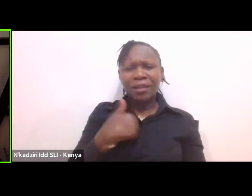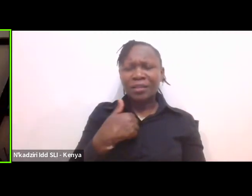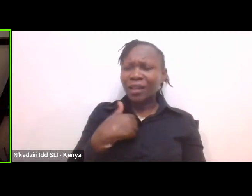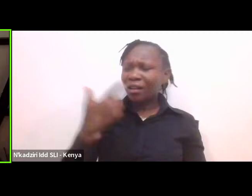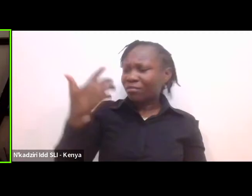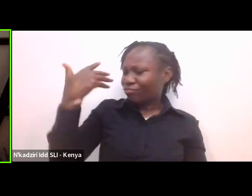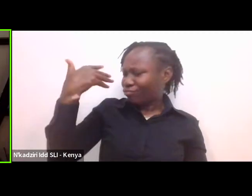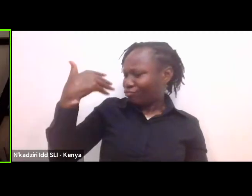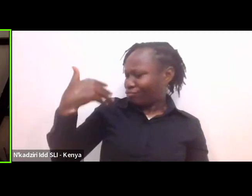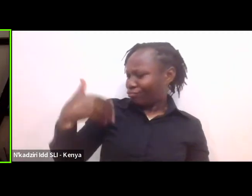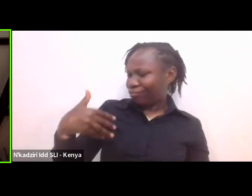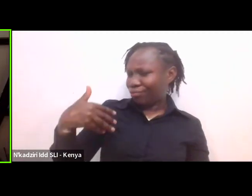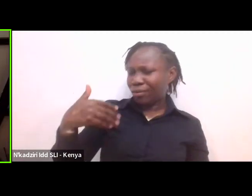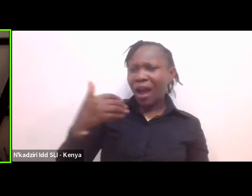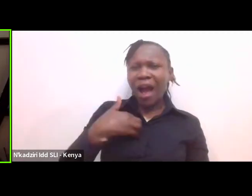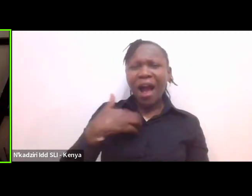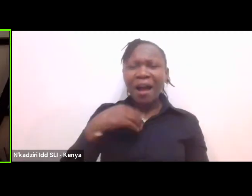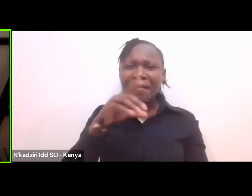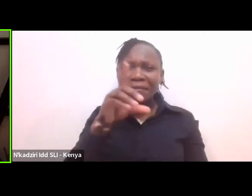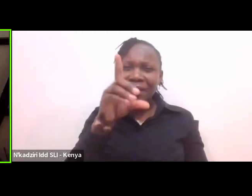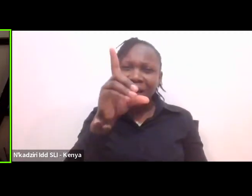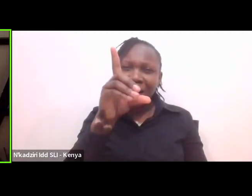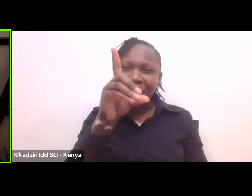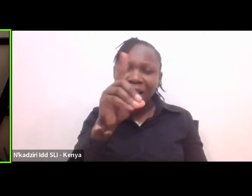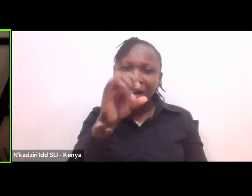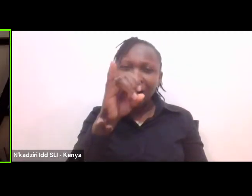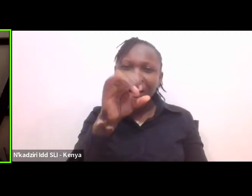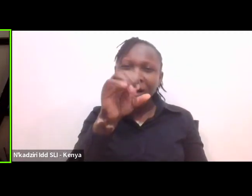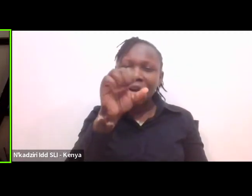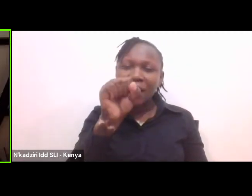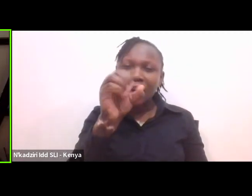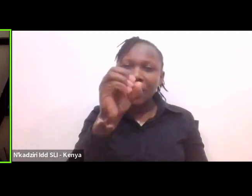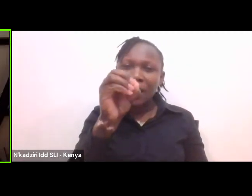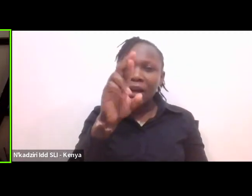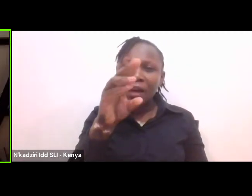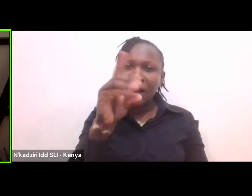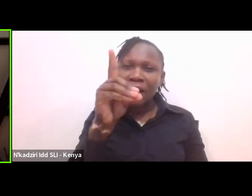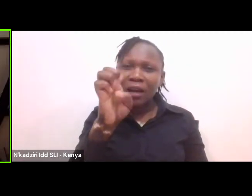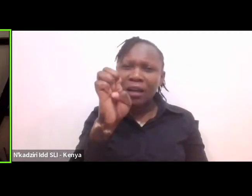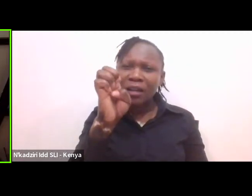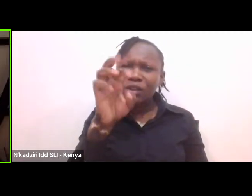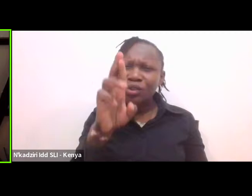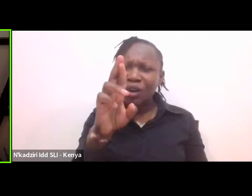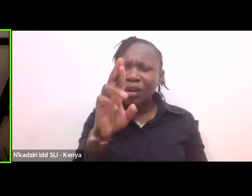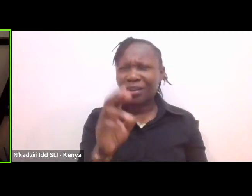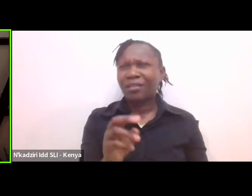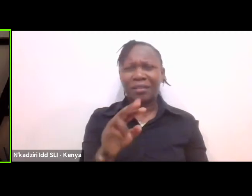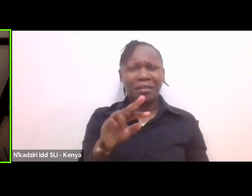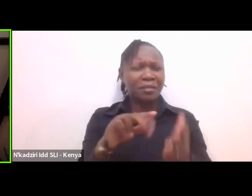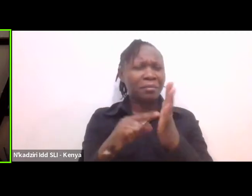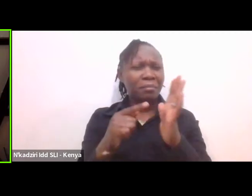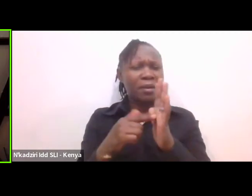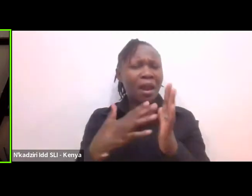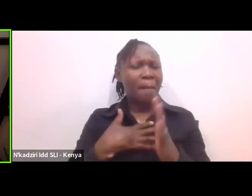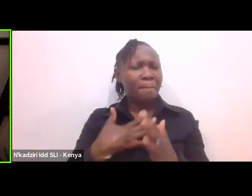a disorder. It suggests that my autism might be a species